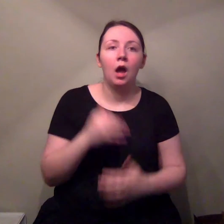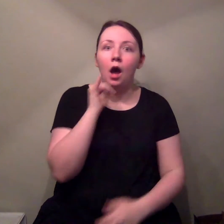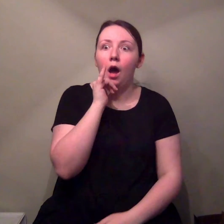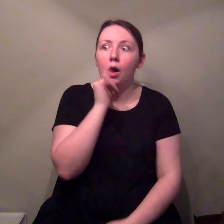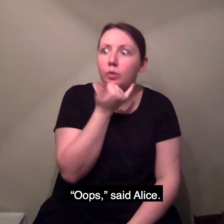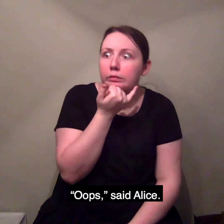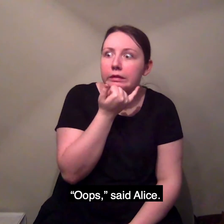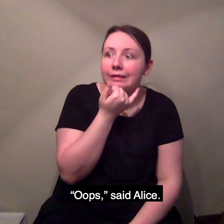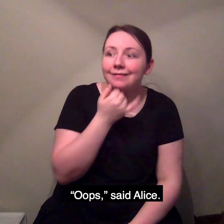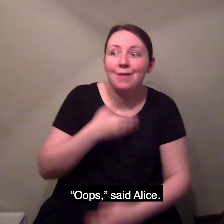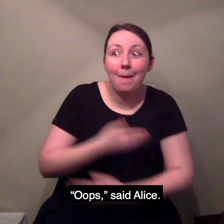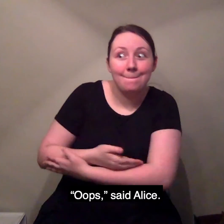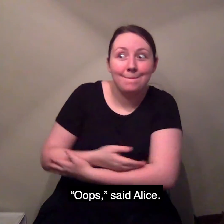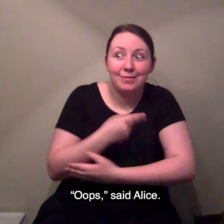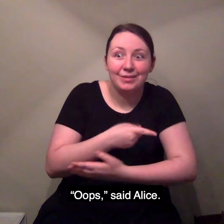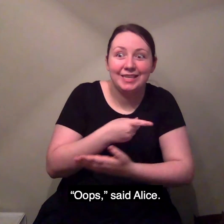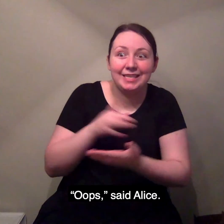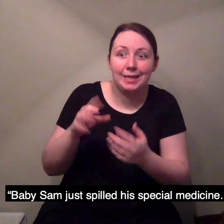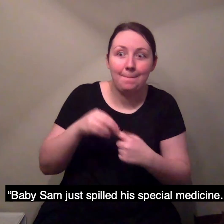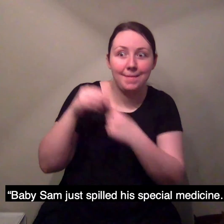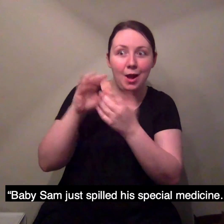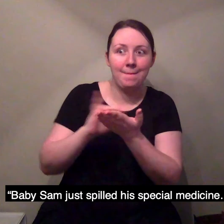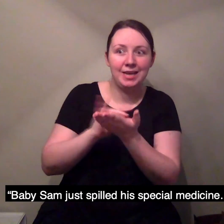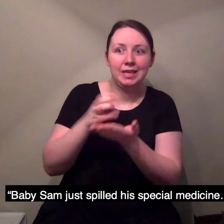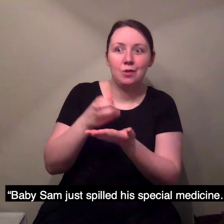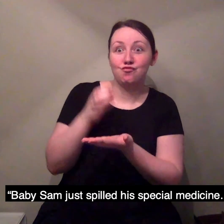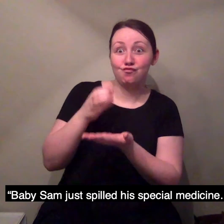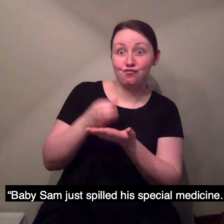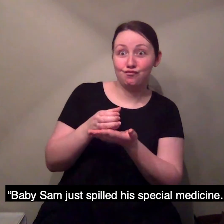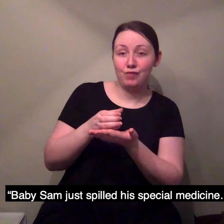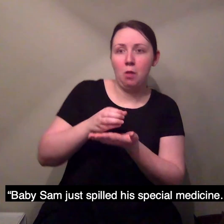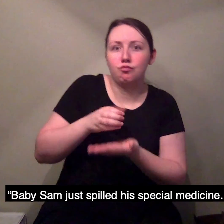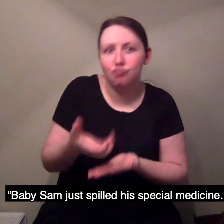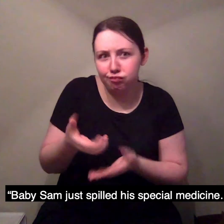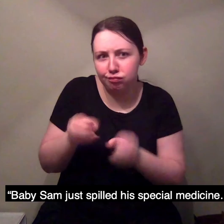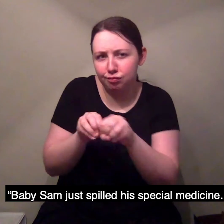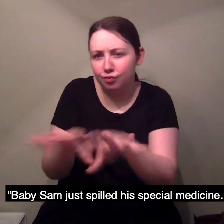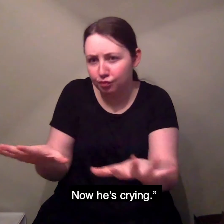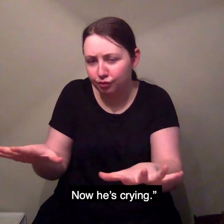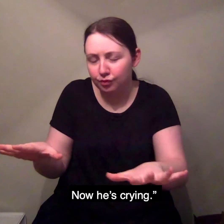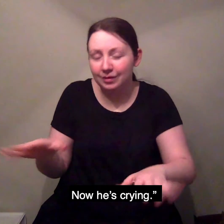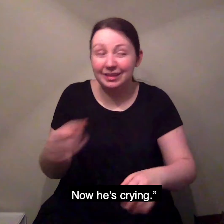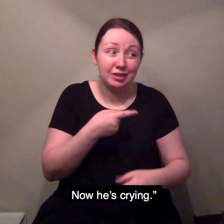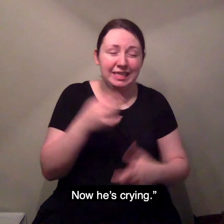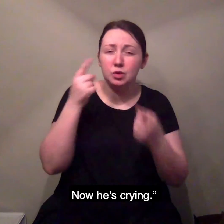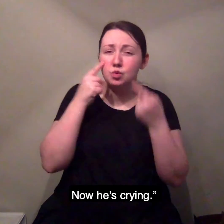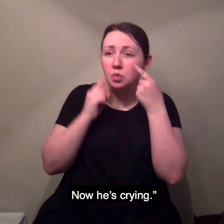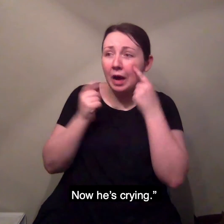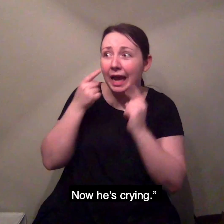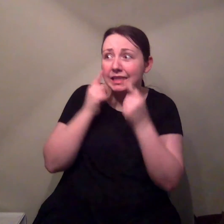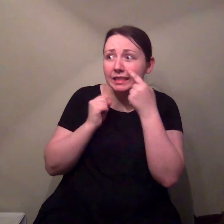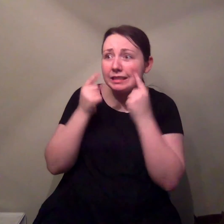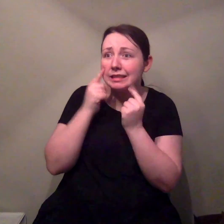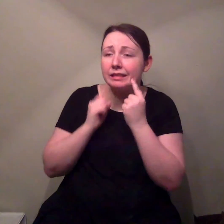"Oops," said Alice. "Baby Sam just spilled his special medicine. Now he's crying.